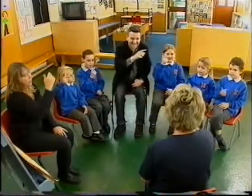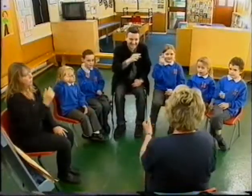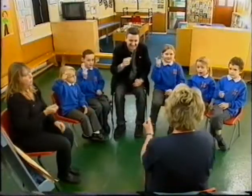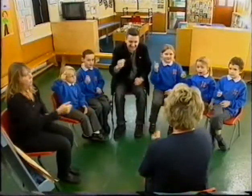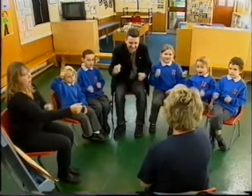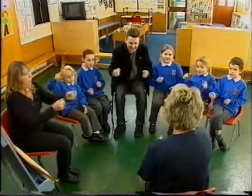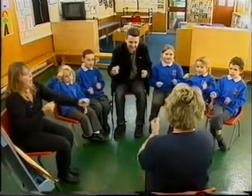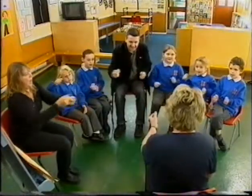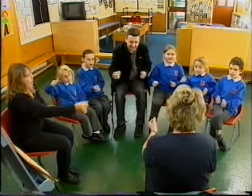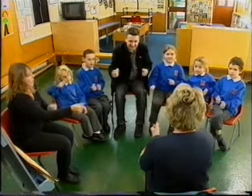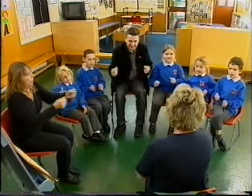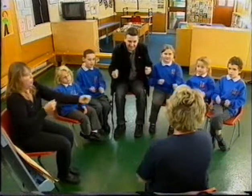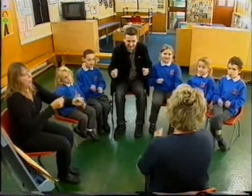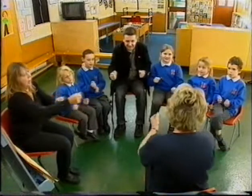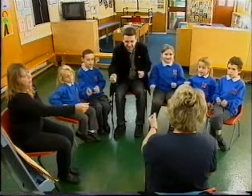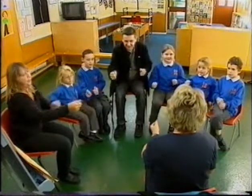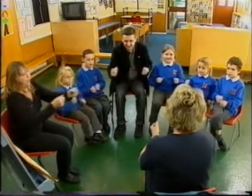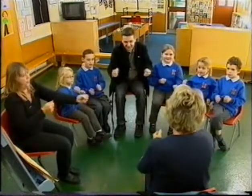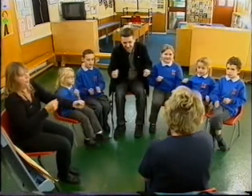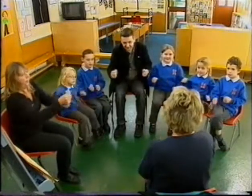Graham also tried his hand at a signed singing class.